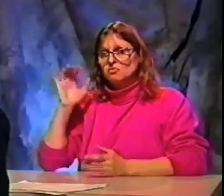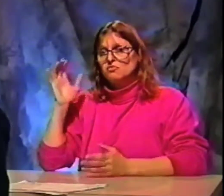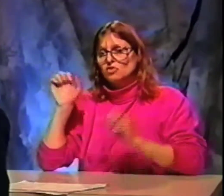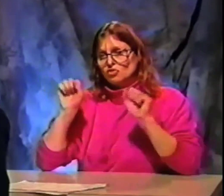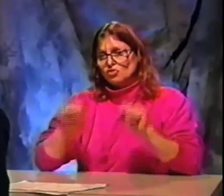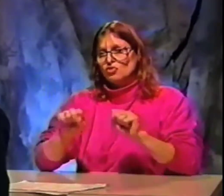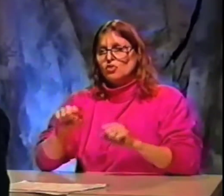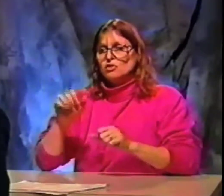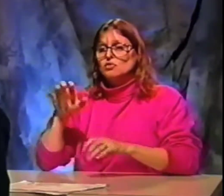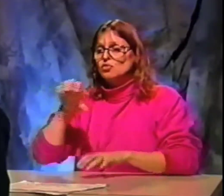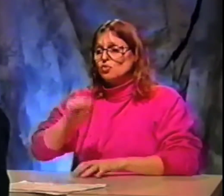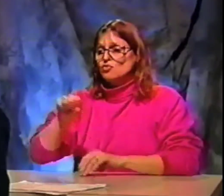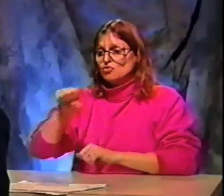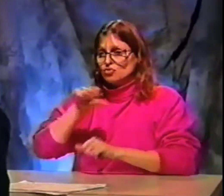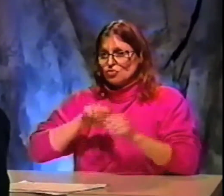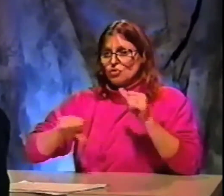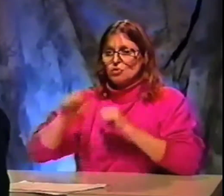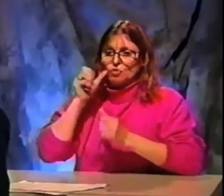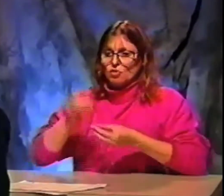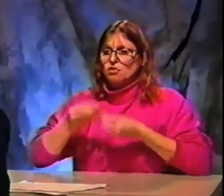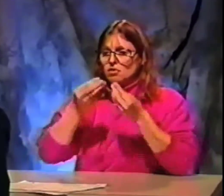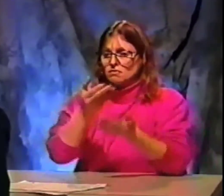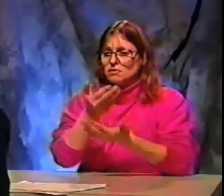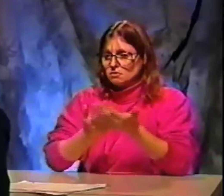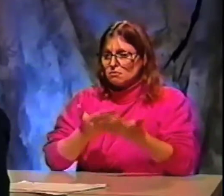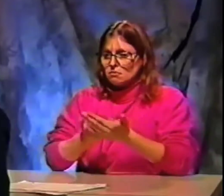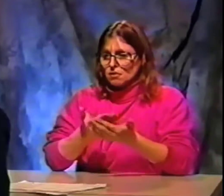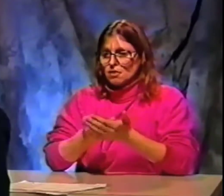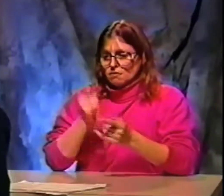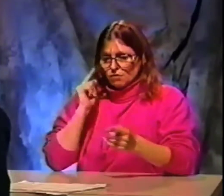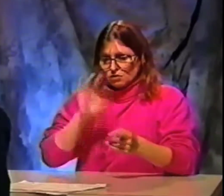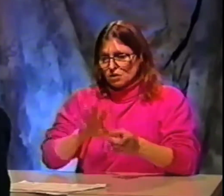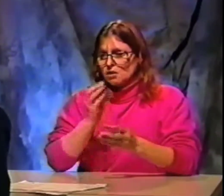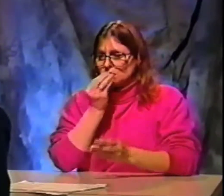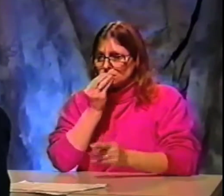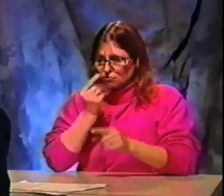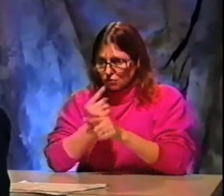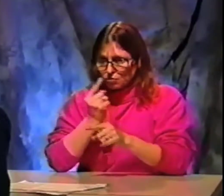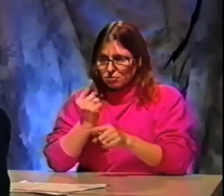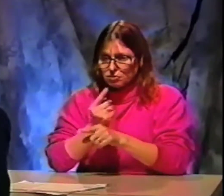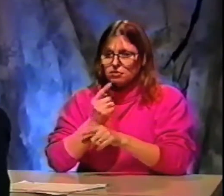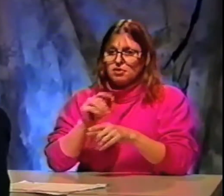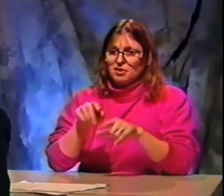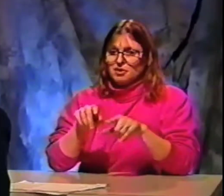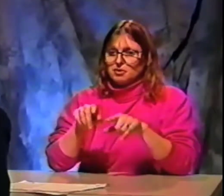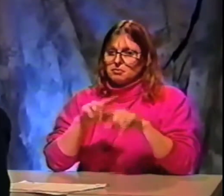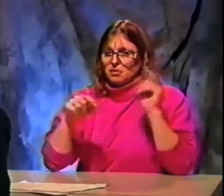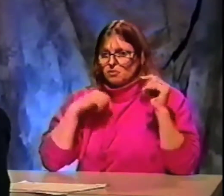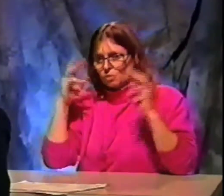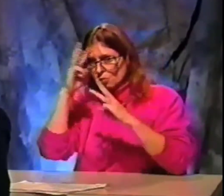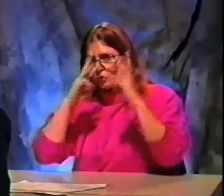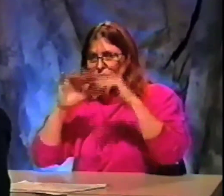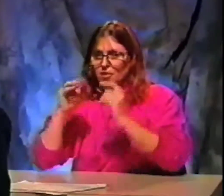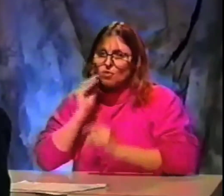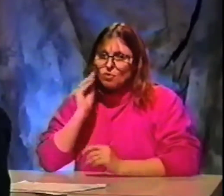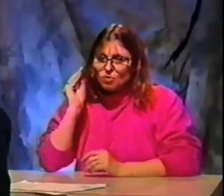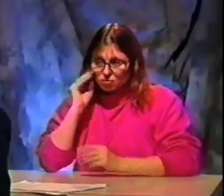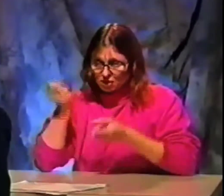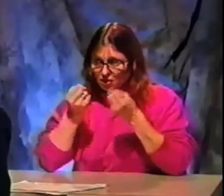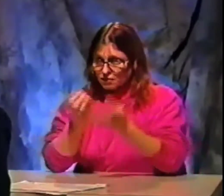Yeah, sure. And I could help with getting them a way to socialize. I could help